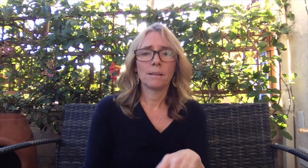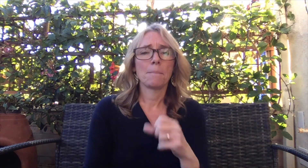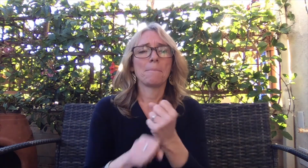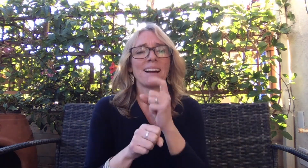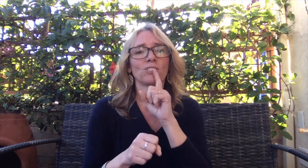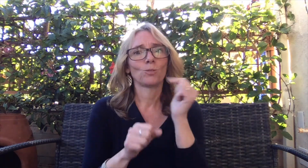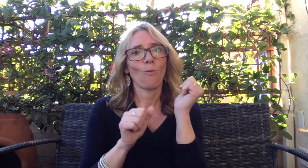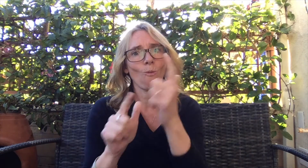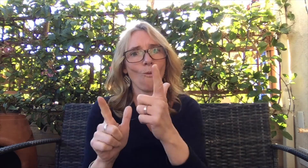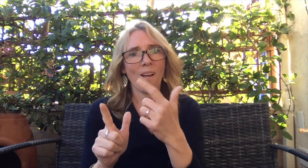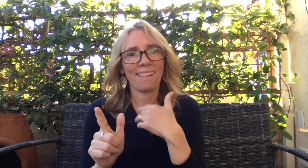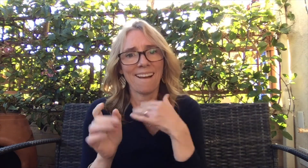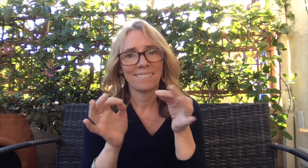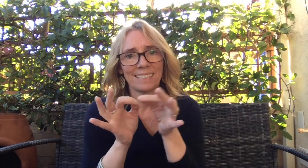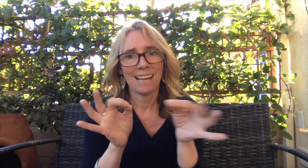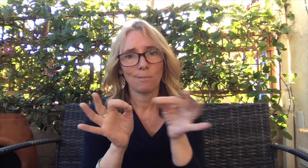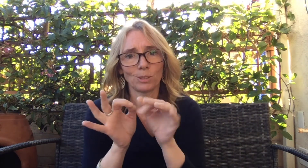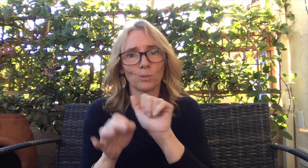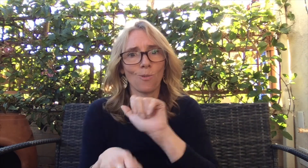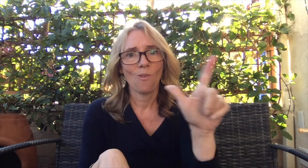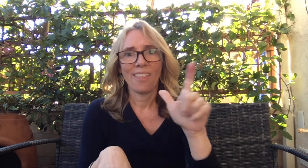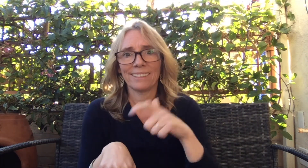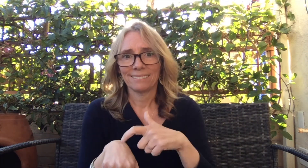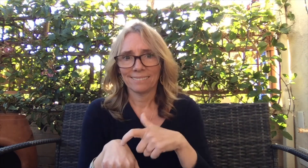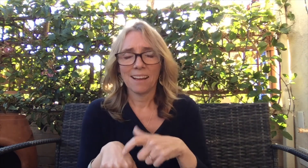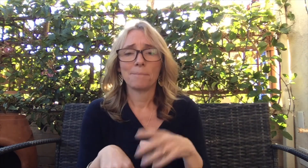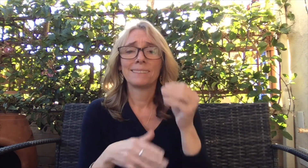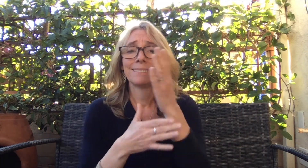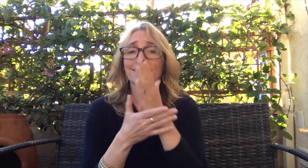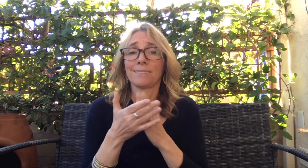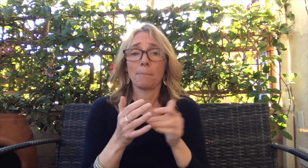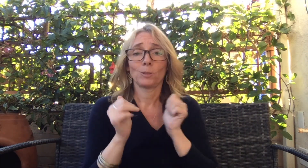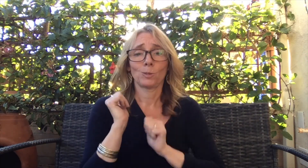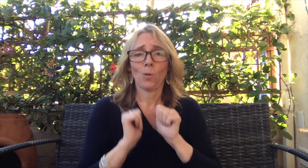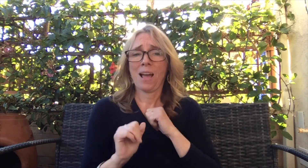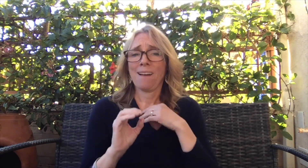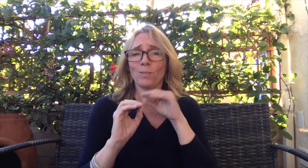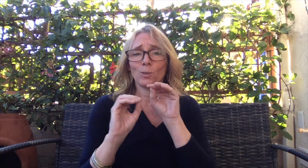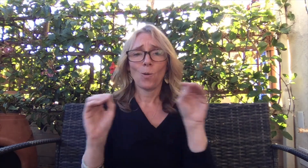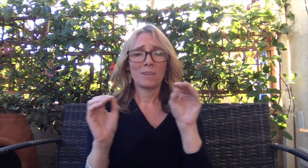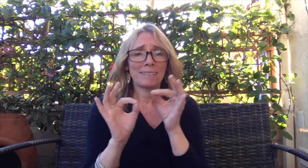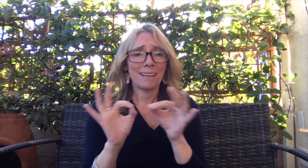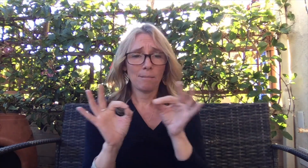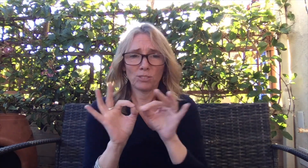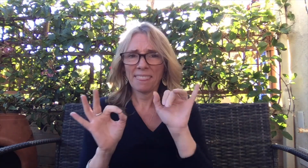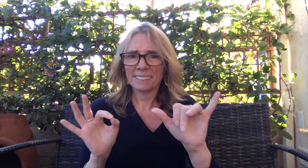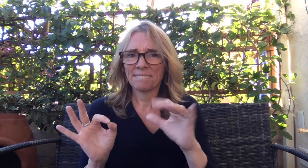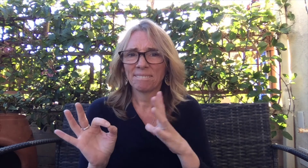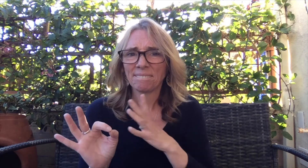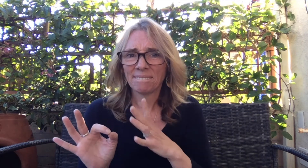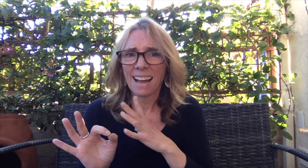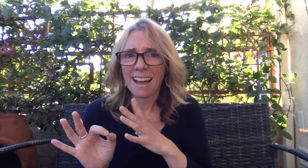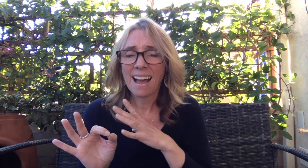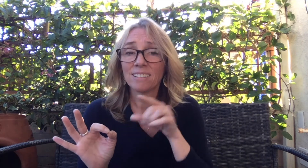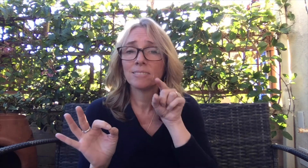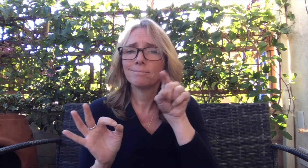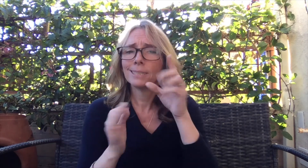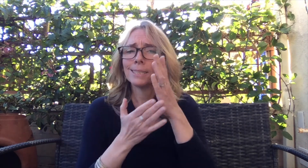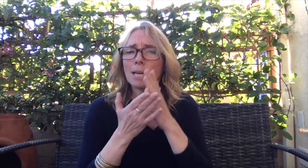how they're engaging with what they are watching. Make sure captions are always on. I know there are some shows that don't have